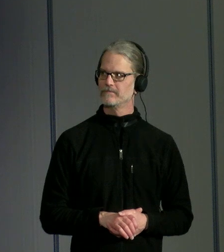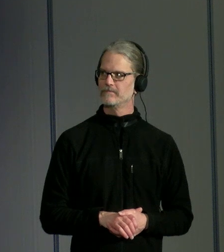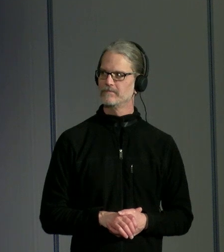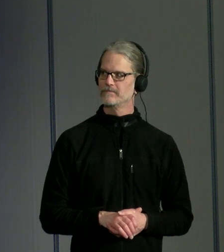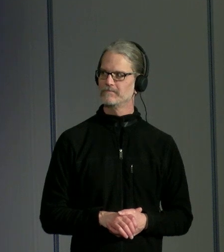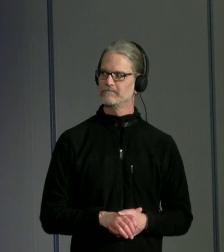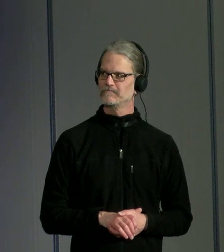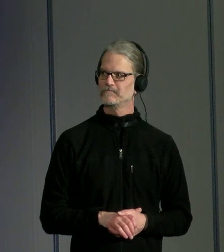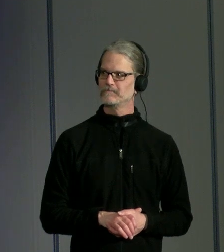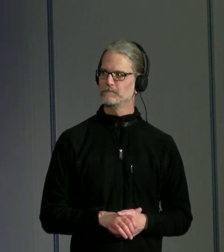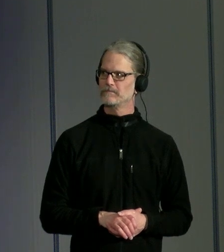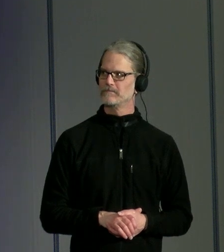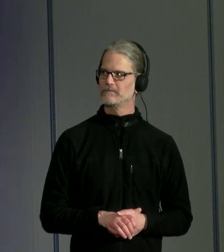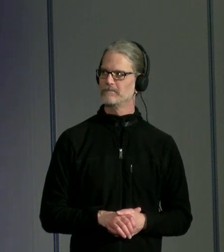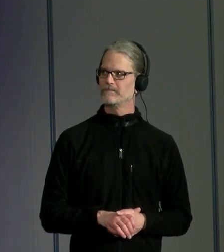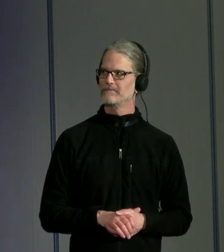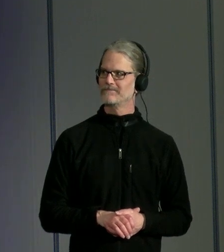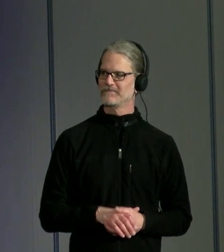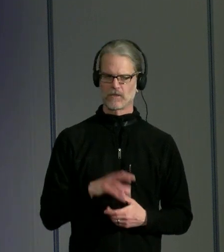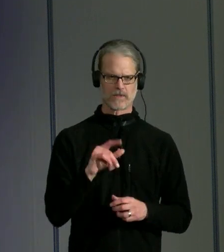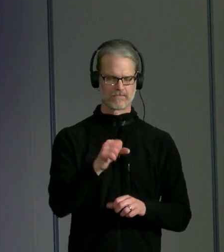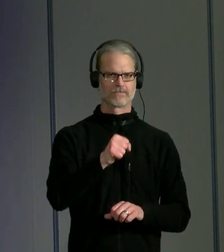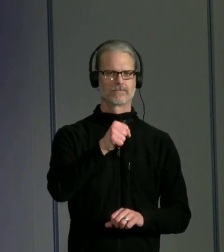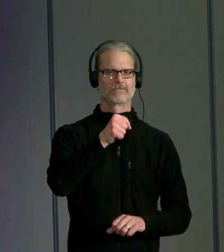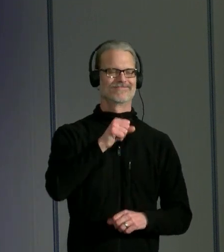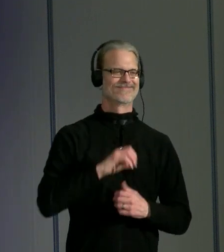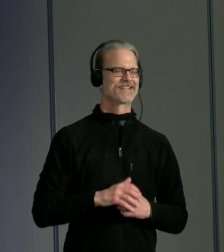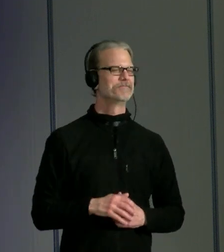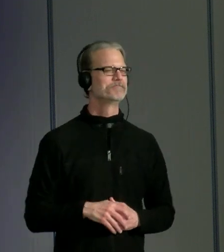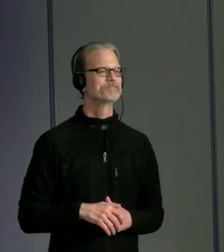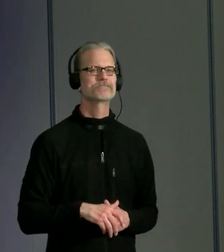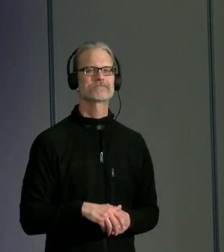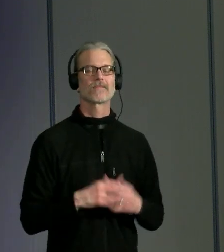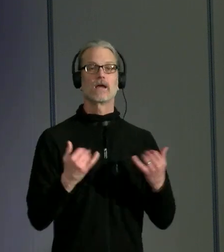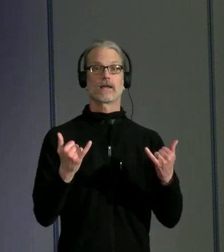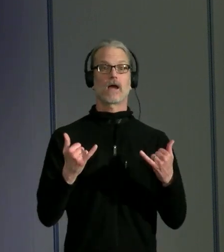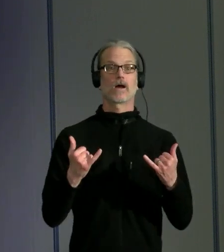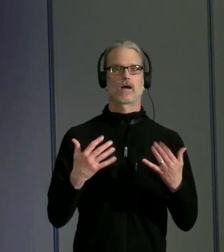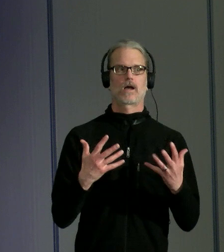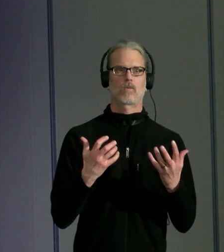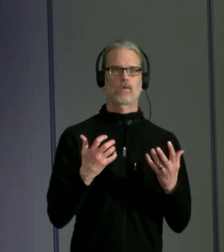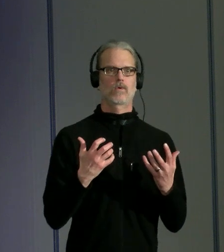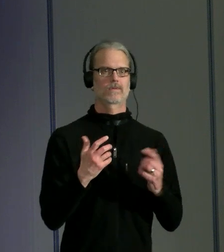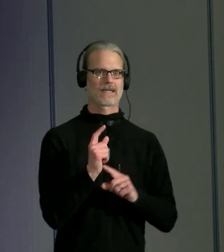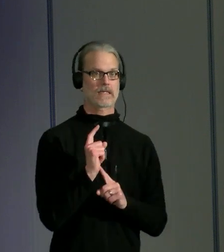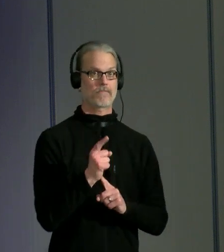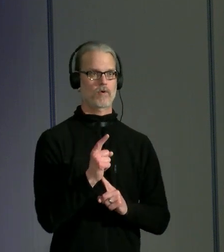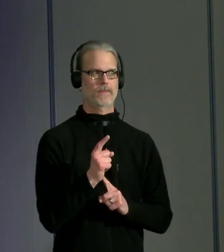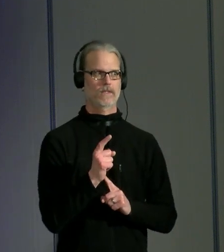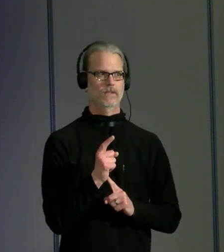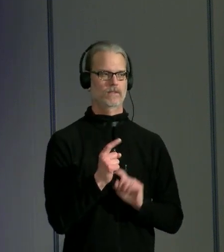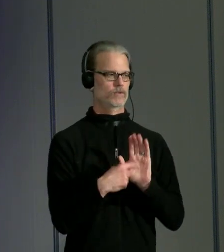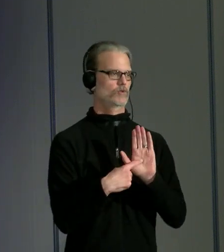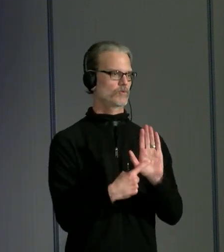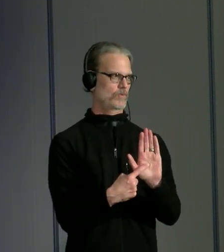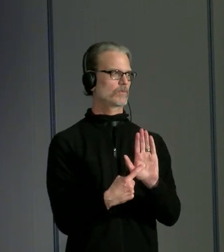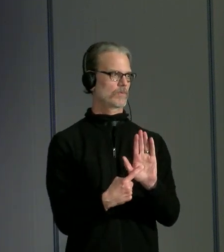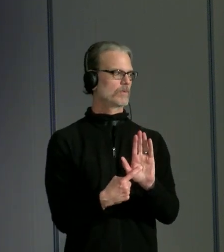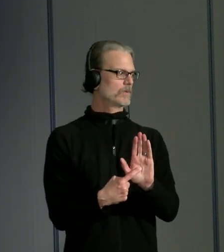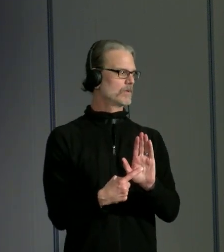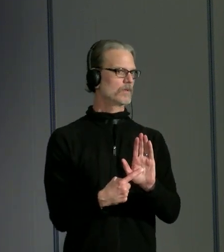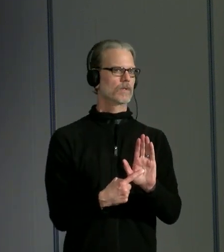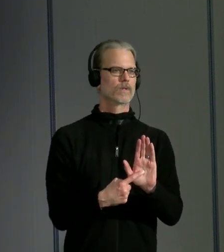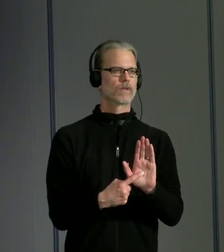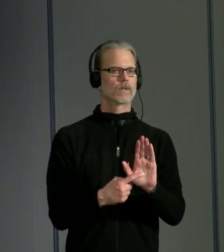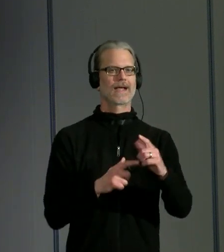Okay, so let me erase this. So I did just want to take a moment to show you guys